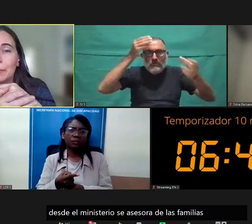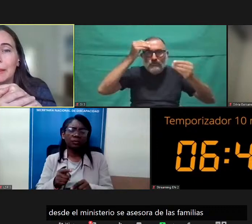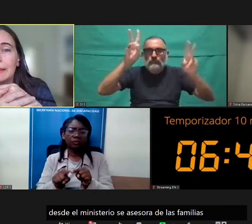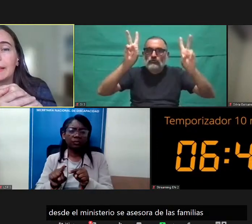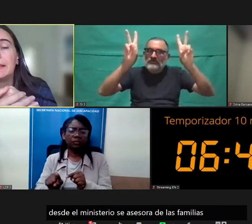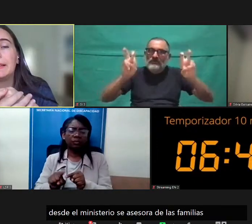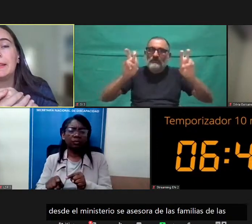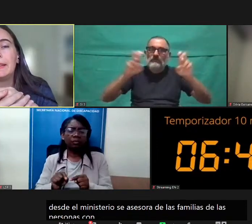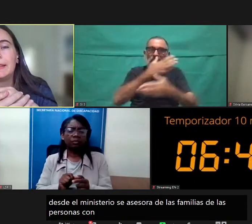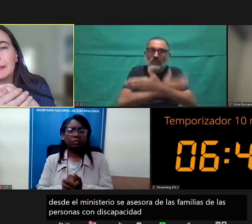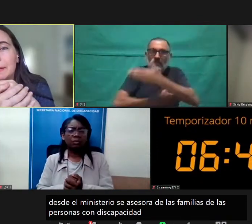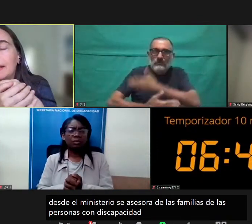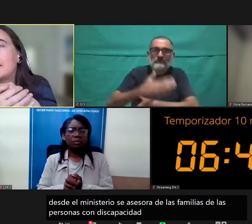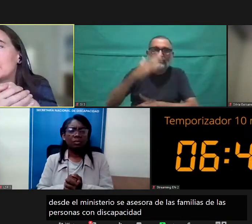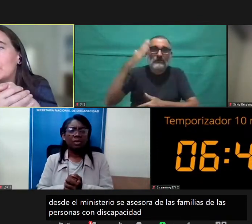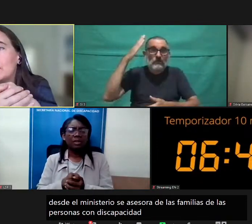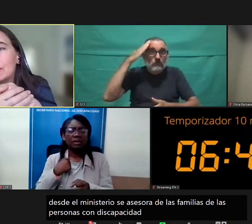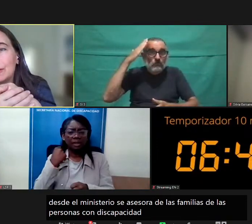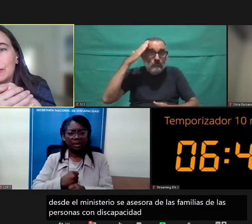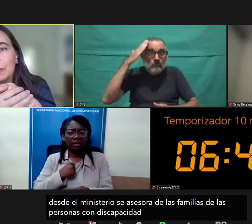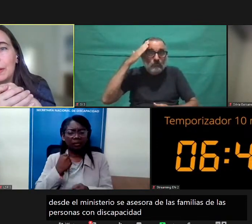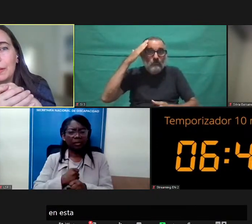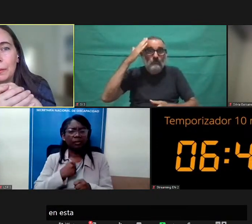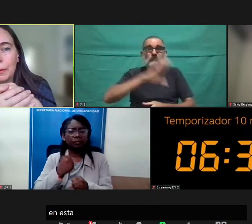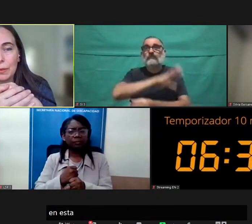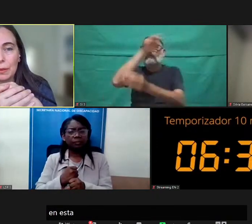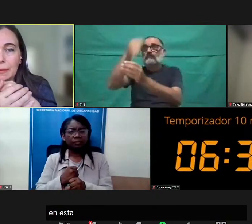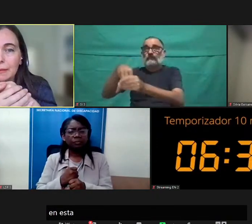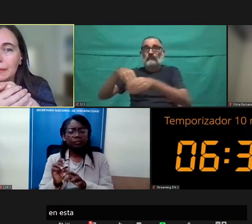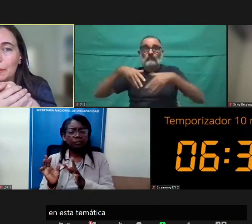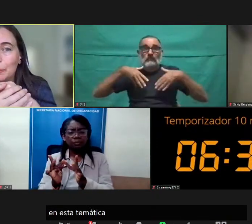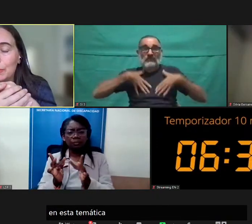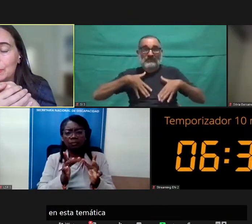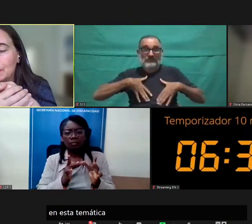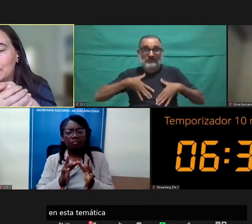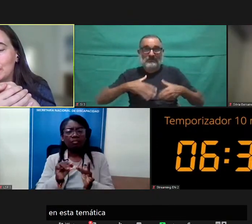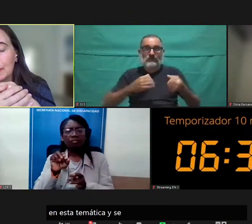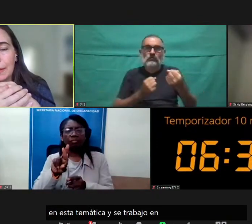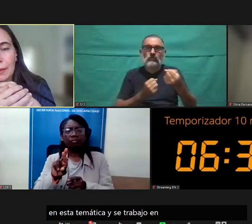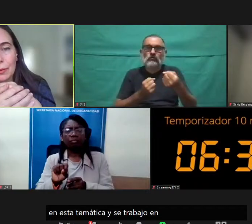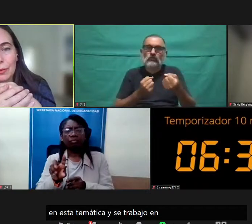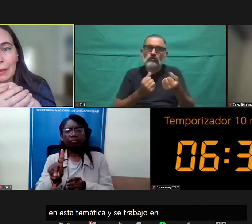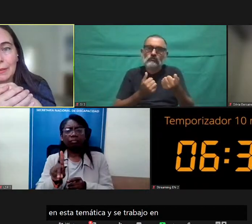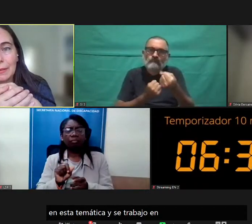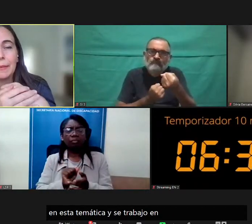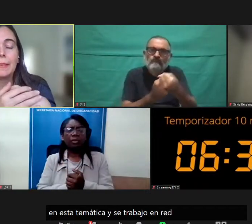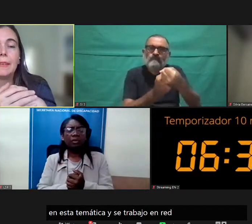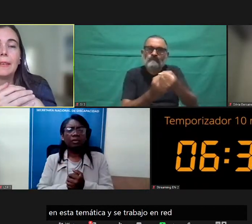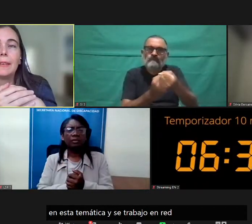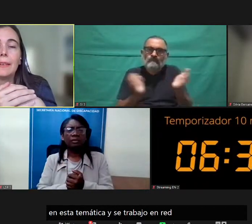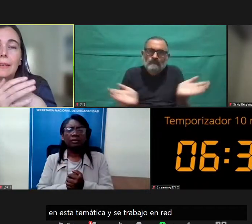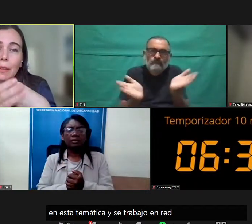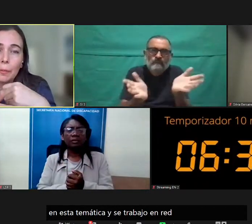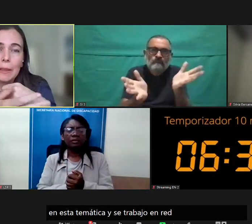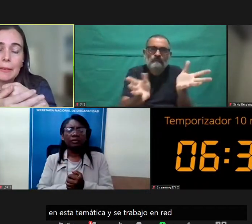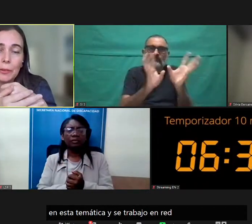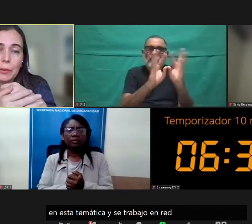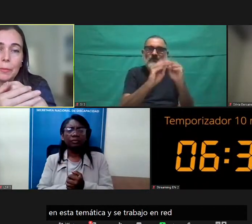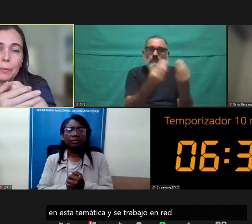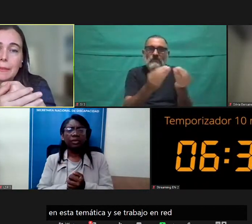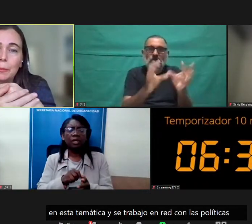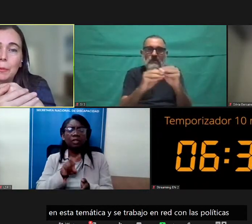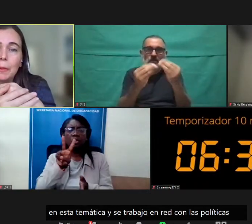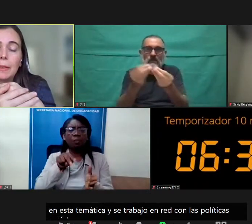disabilities and their family on this matter and we work together with the community networks when there is